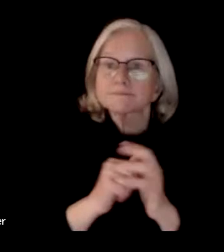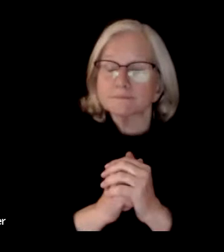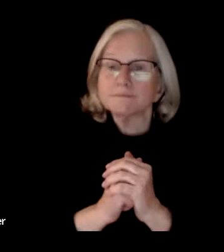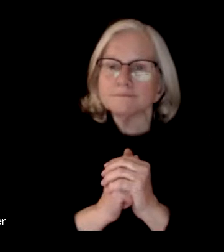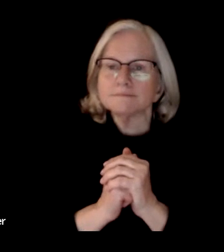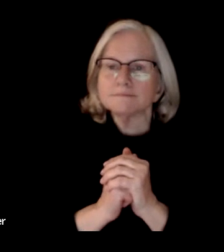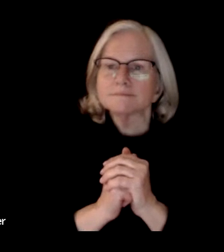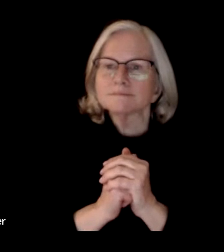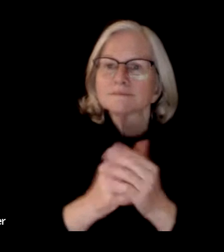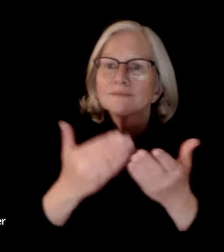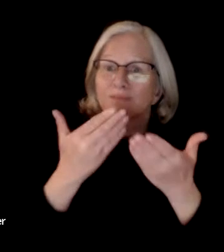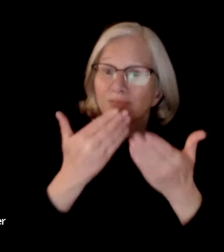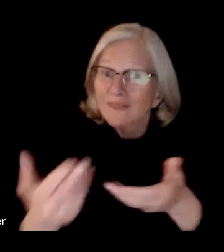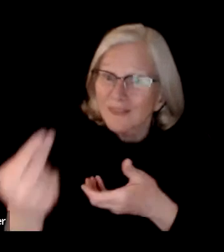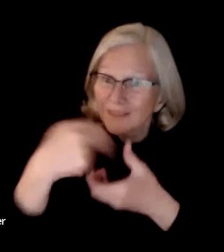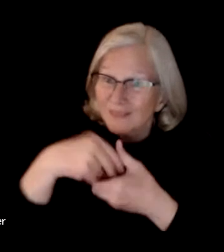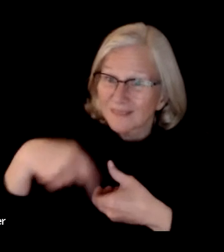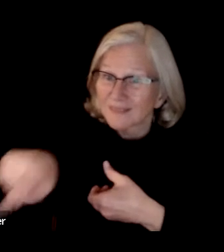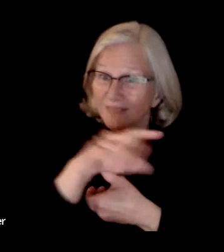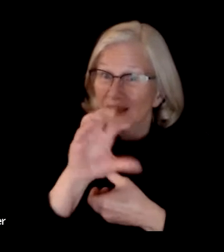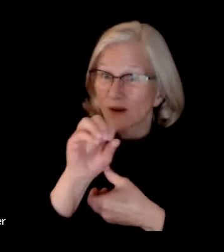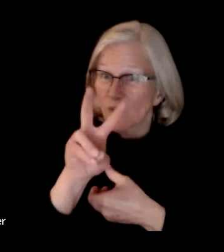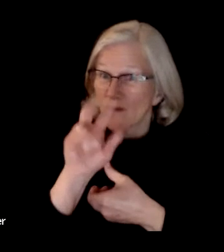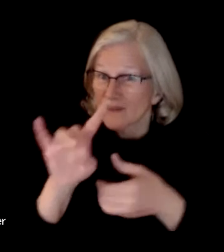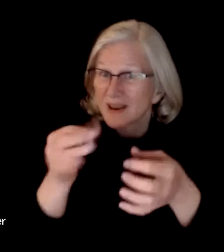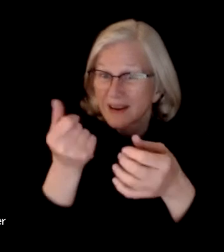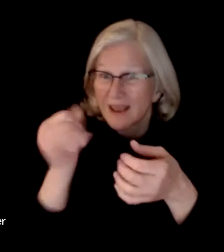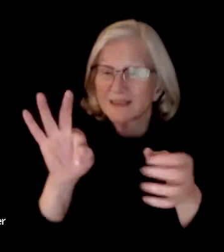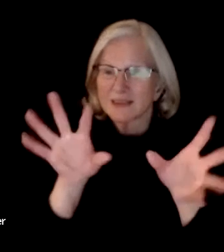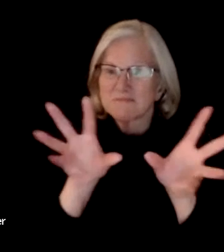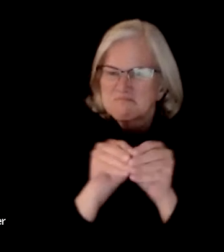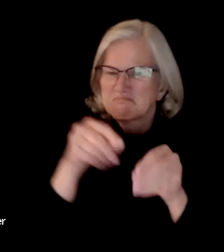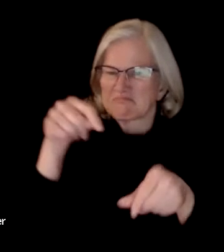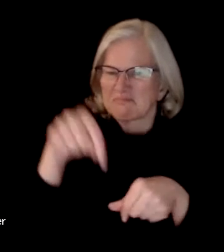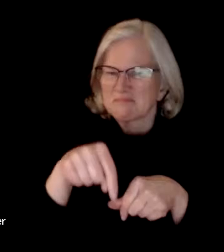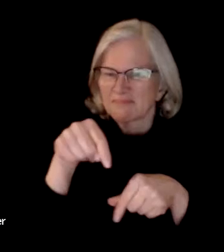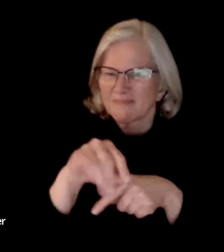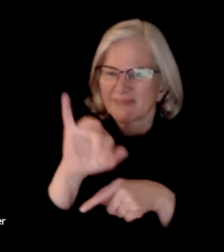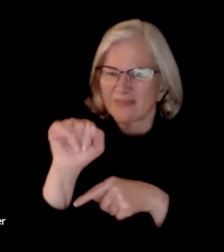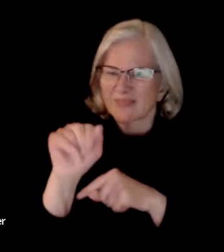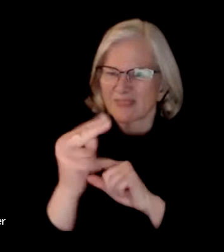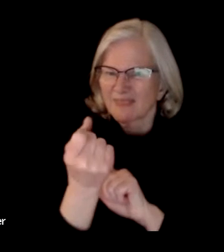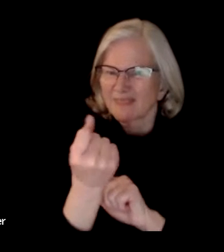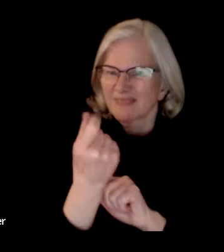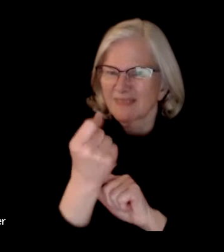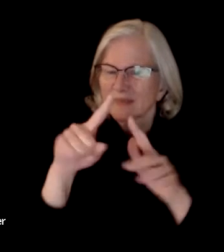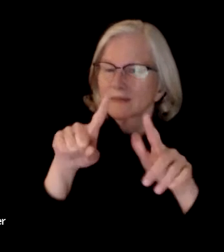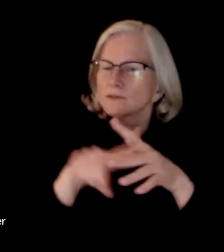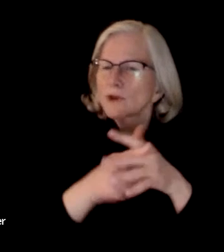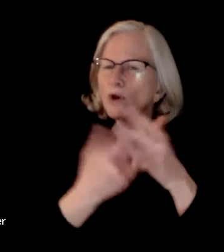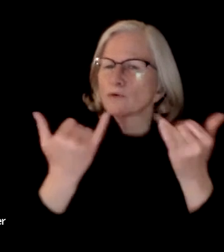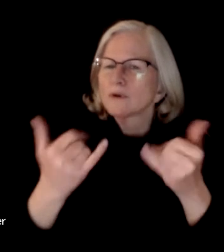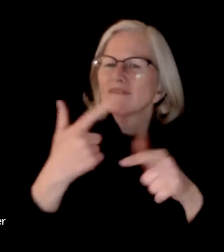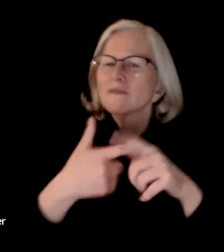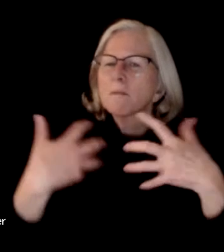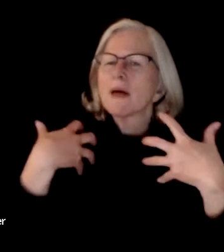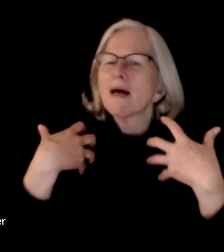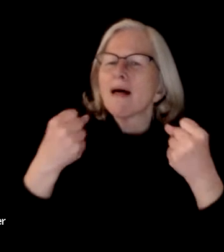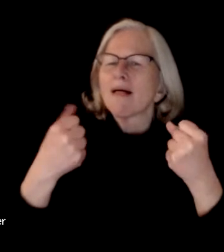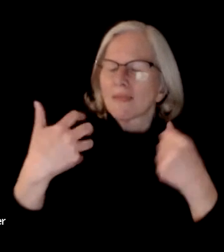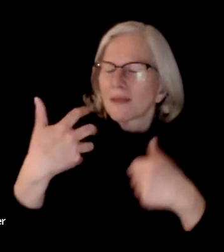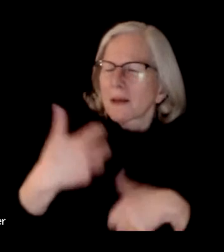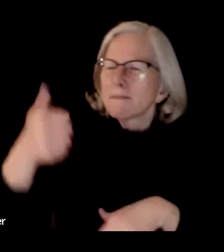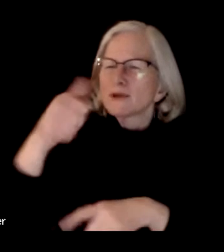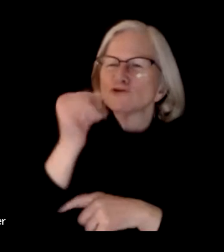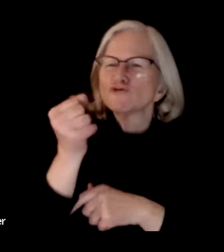Joining us for the COVID-19 media call for January 11th. We'll start today with comments from Health Commissioner Jan Malcolm, Infectious Disease